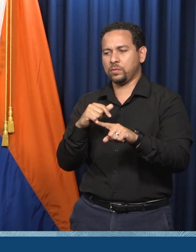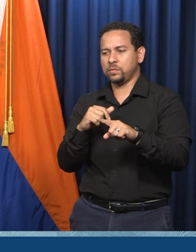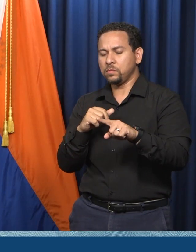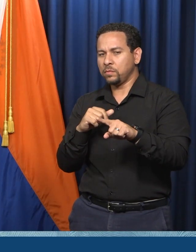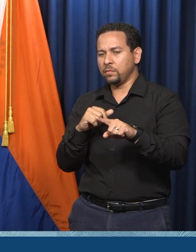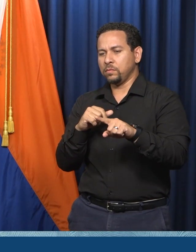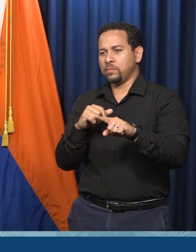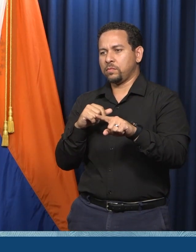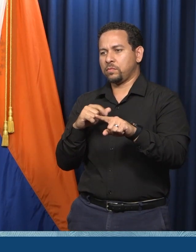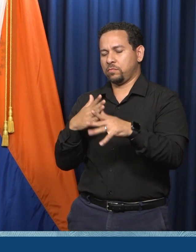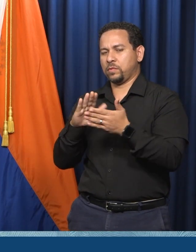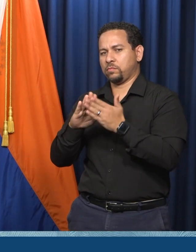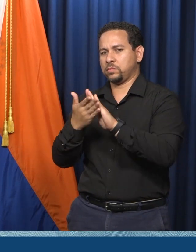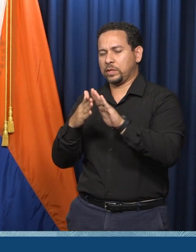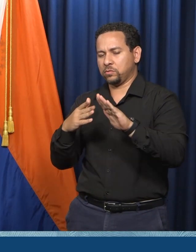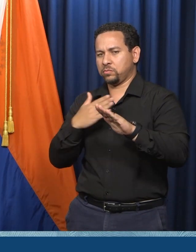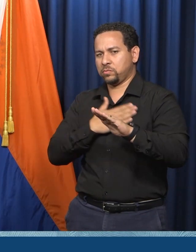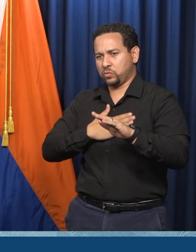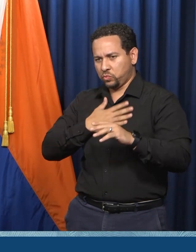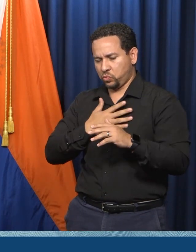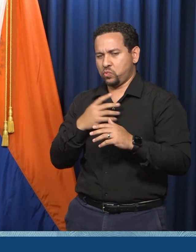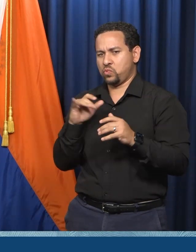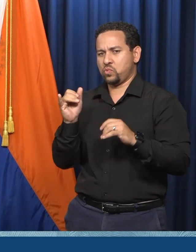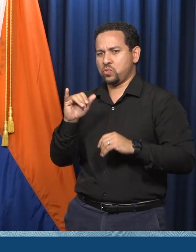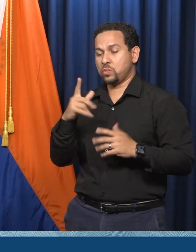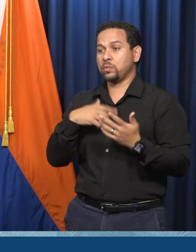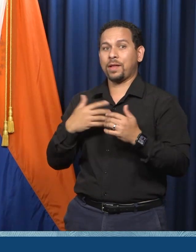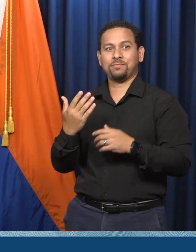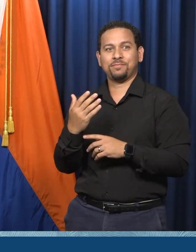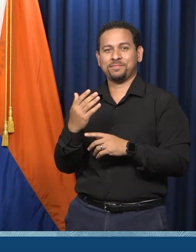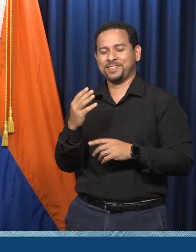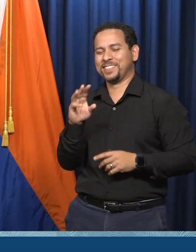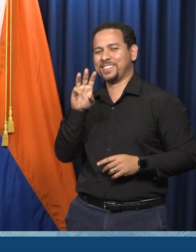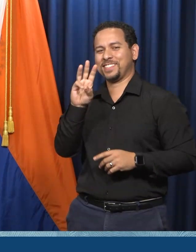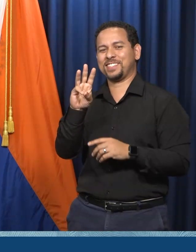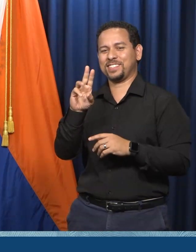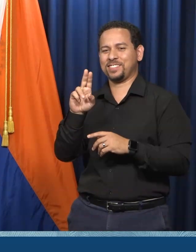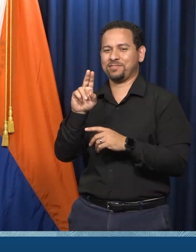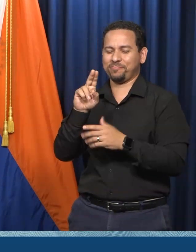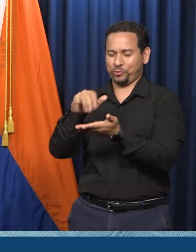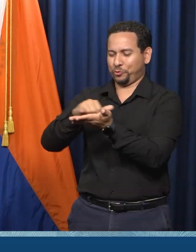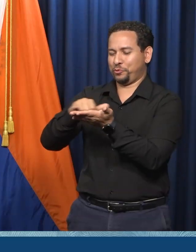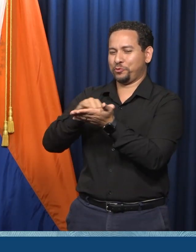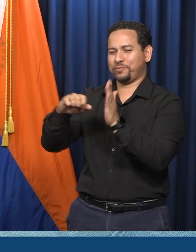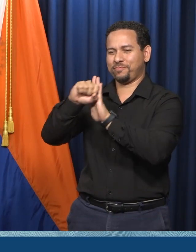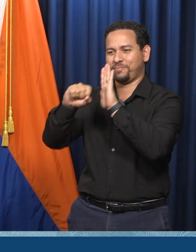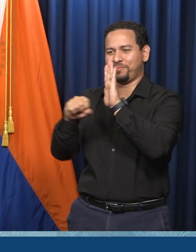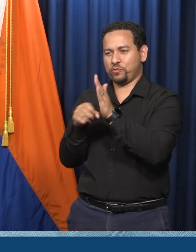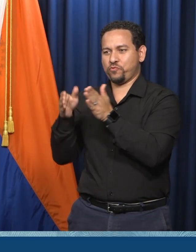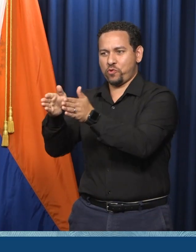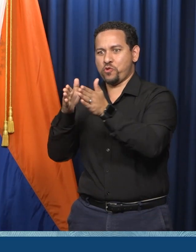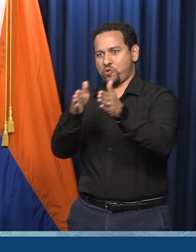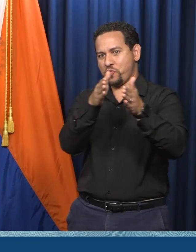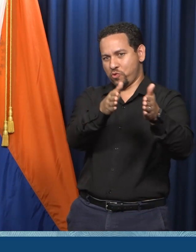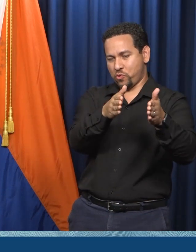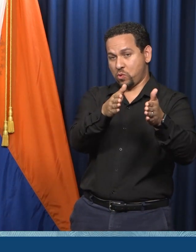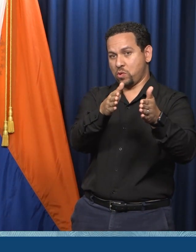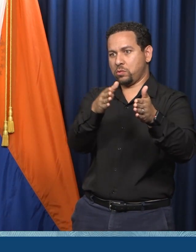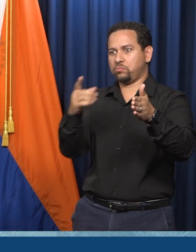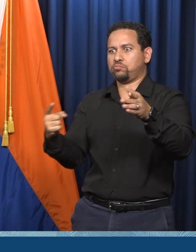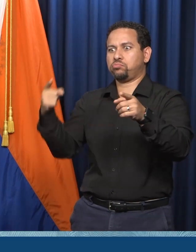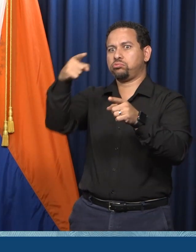in terms of transportation, we have 6 New York State roadways that traverse the town. And of course,